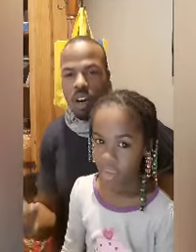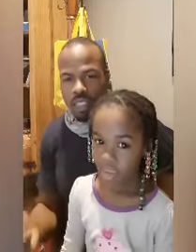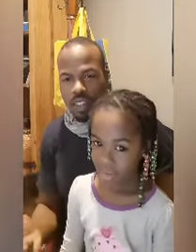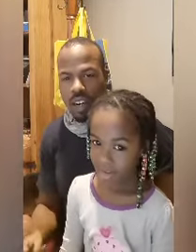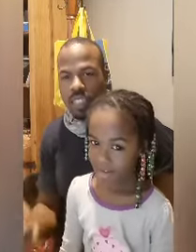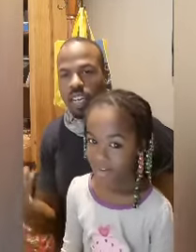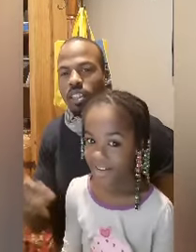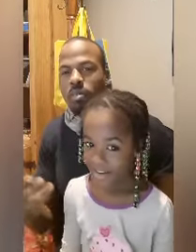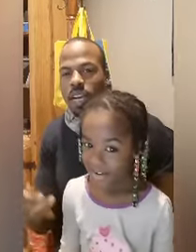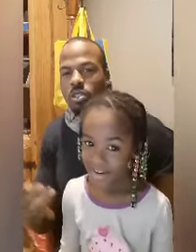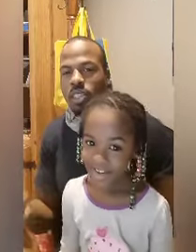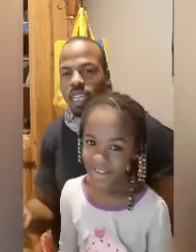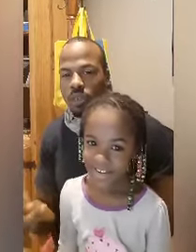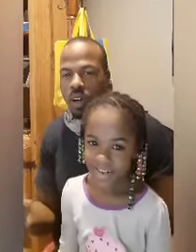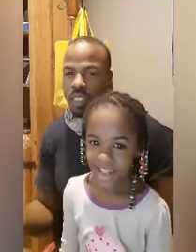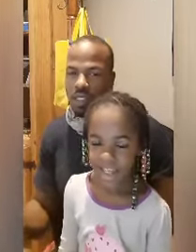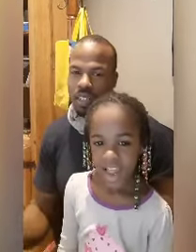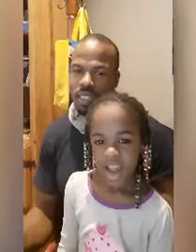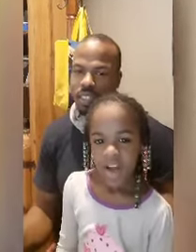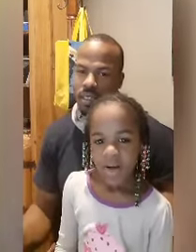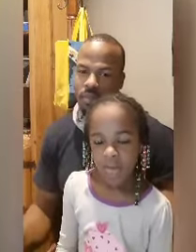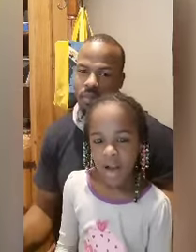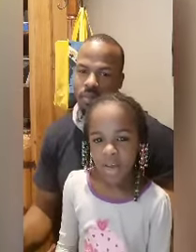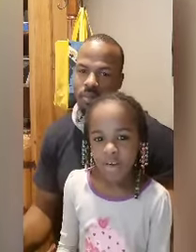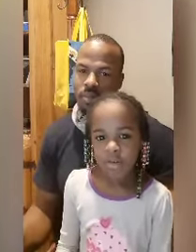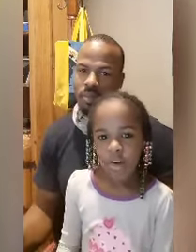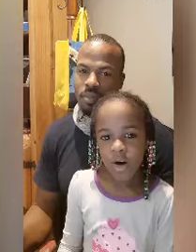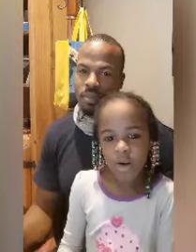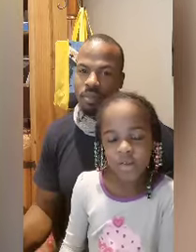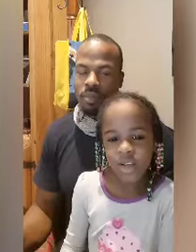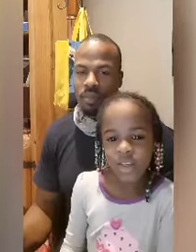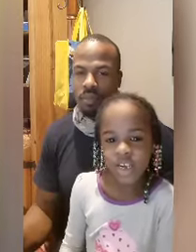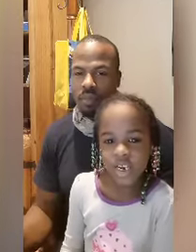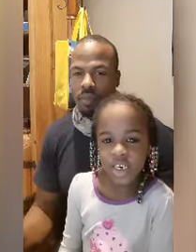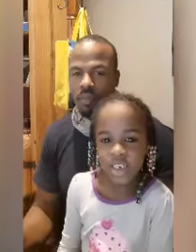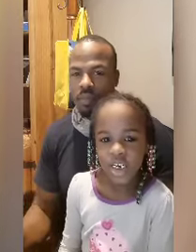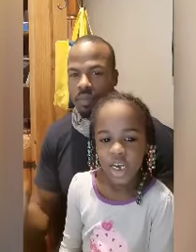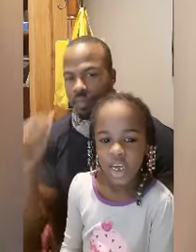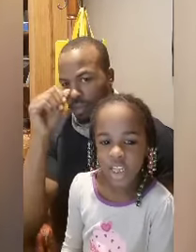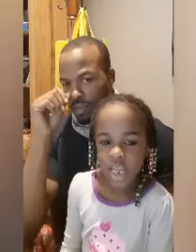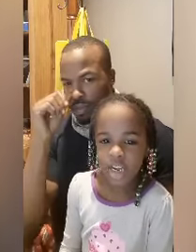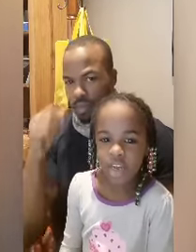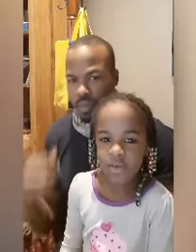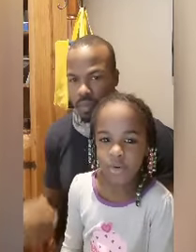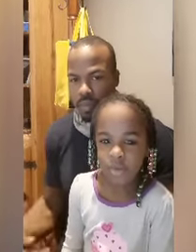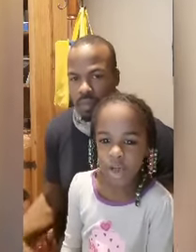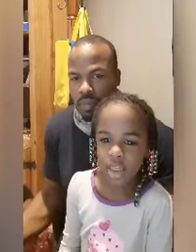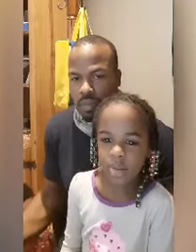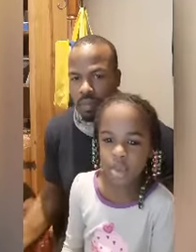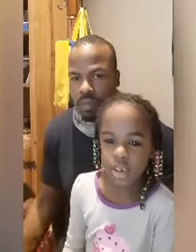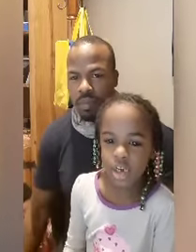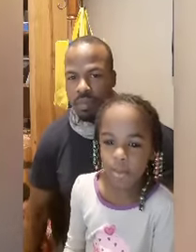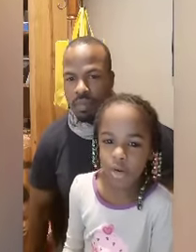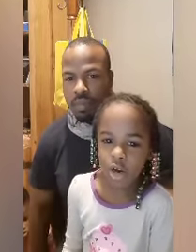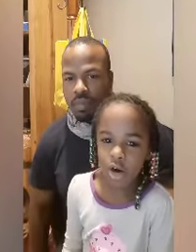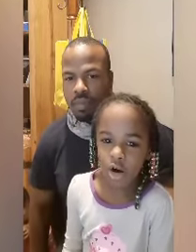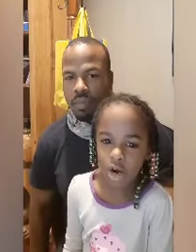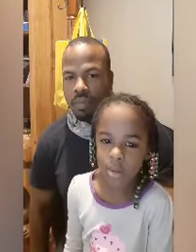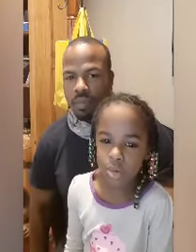walk the dog. Tell them how you like to walk the dog. Well, you pull the leash and then if you want them to stop in a car, come